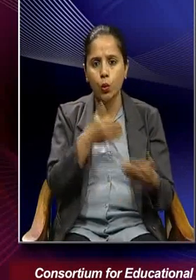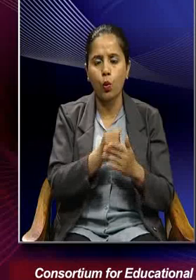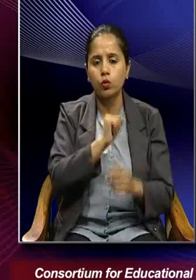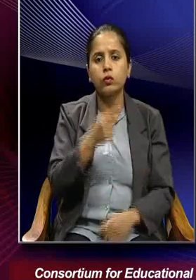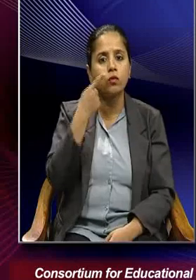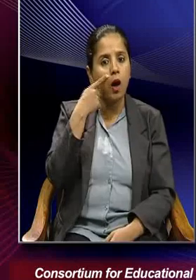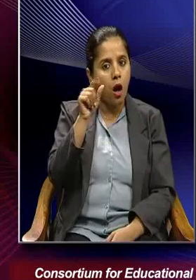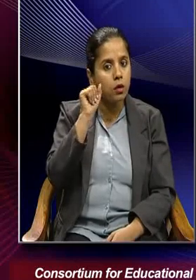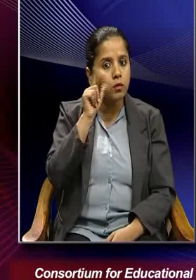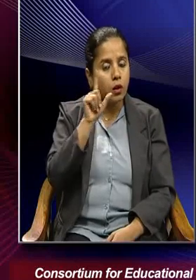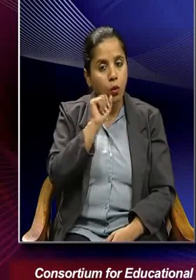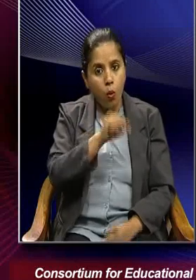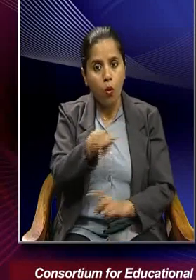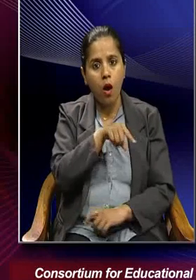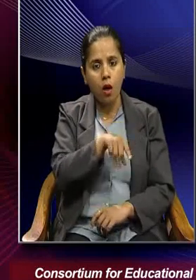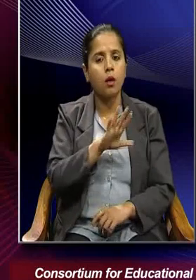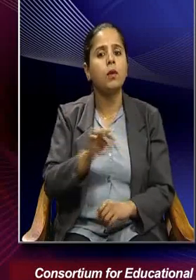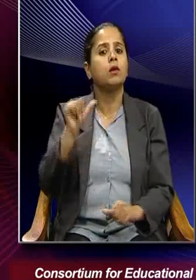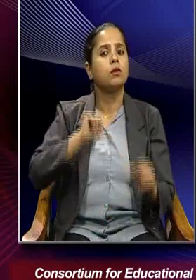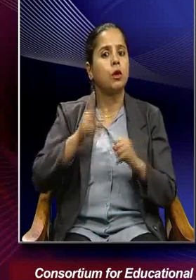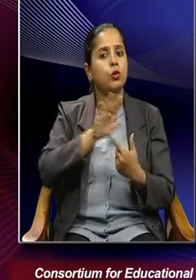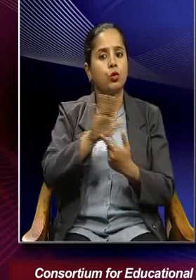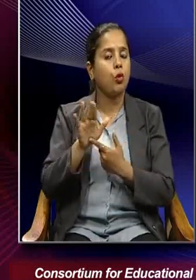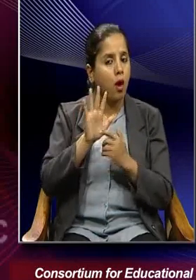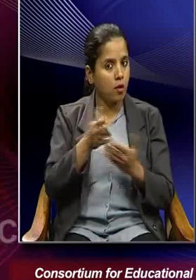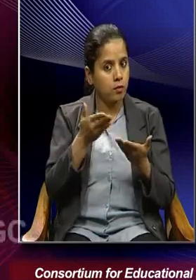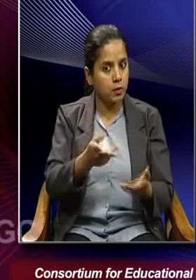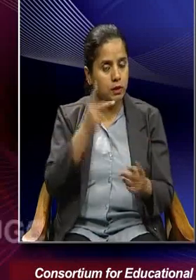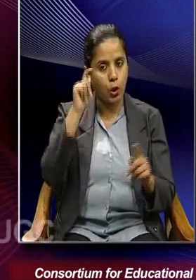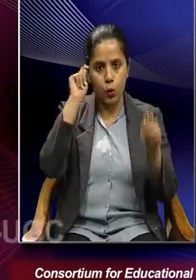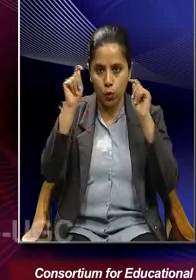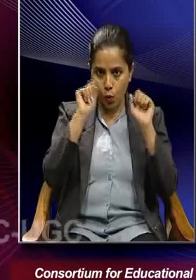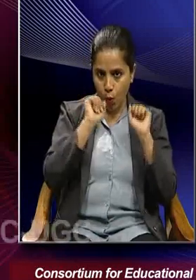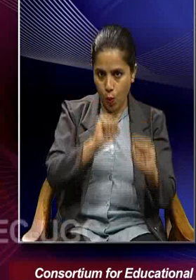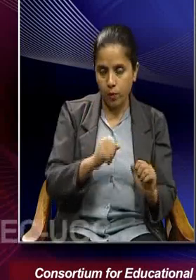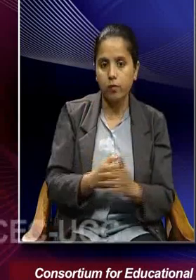father, and she definitely plays an instrumental role in terms of